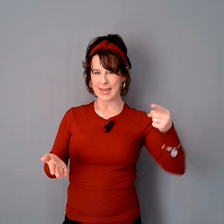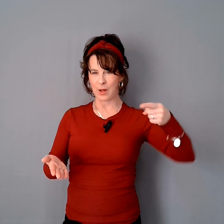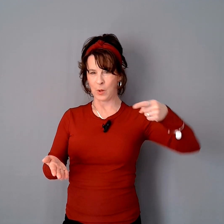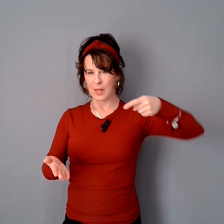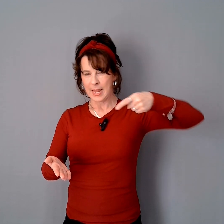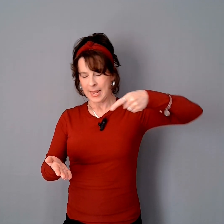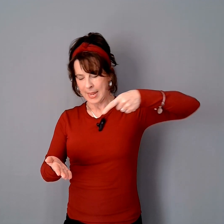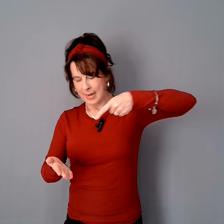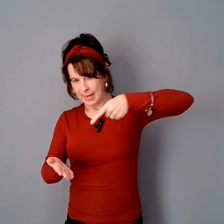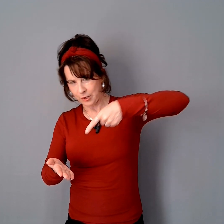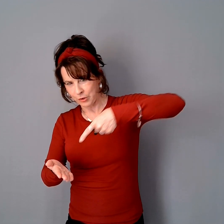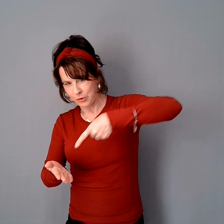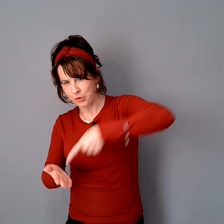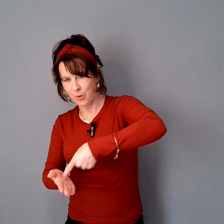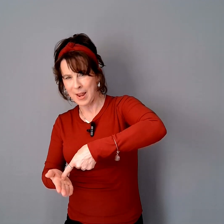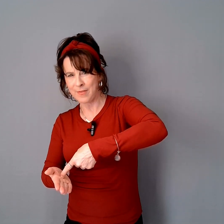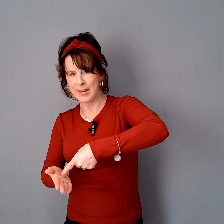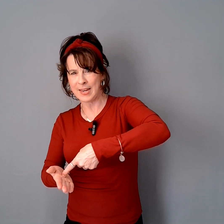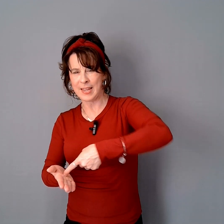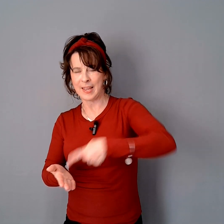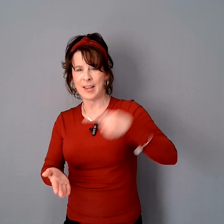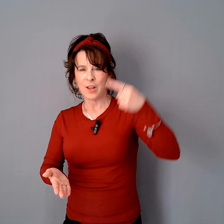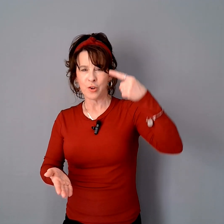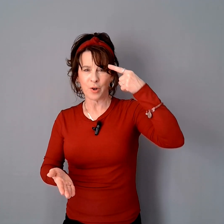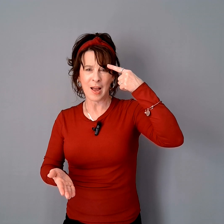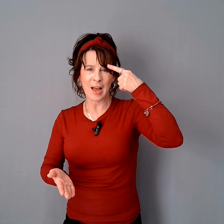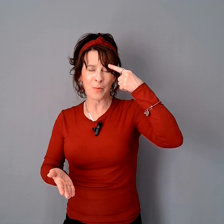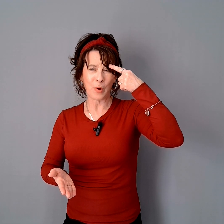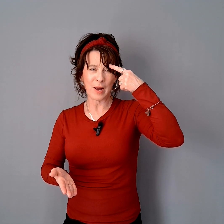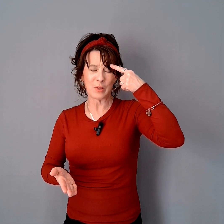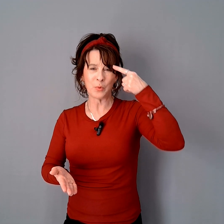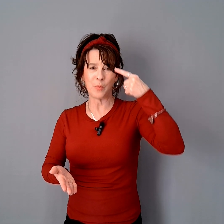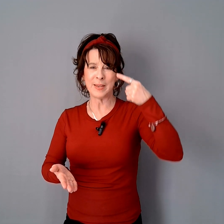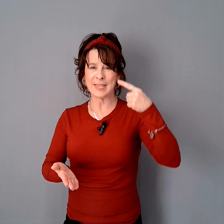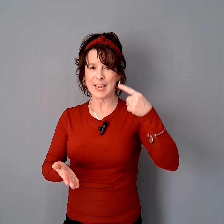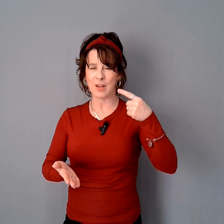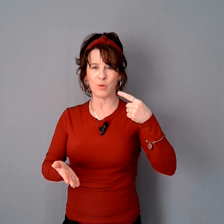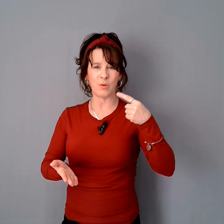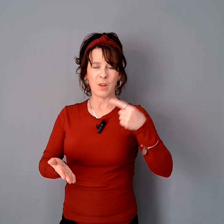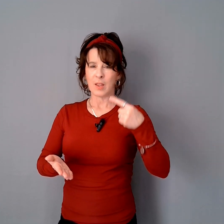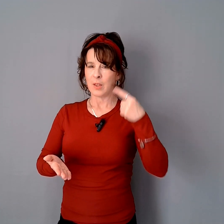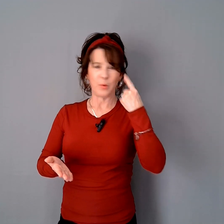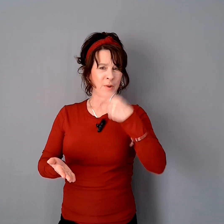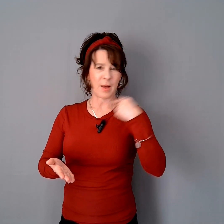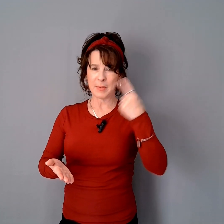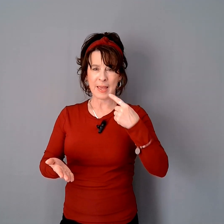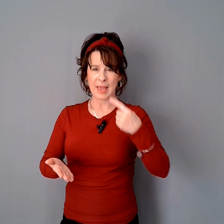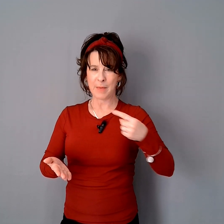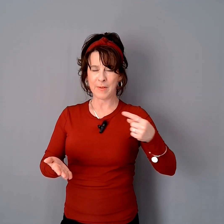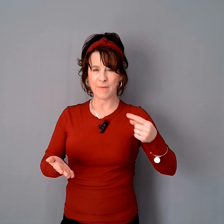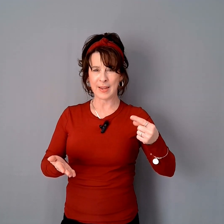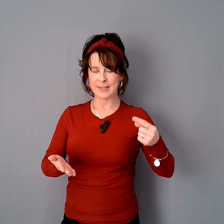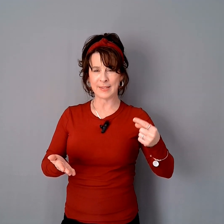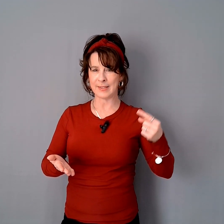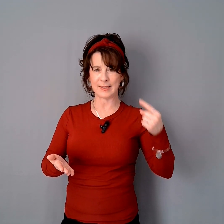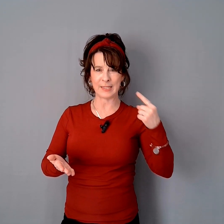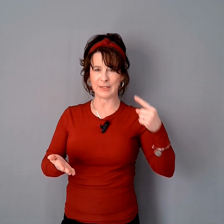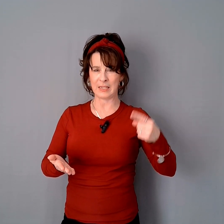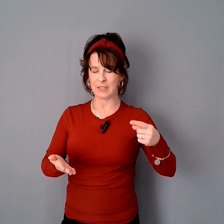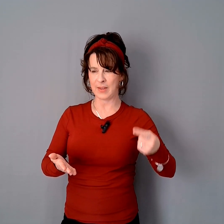nail, and like you're driving it in, your eyebrows will be down. It will not be a happy face, it's a serious